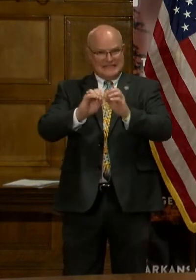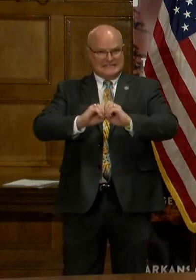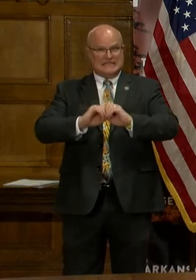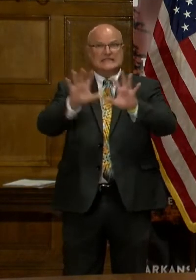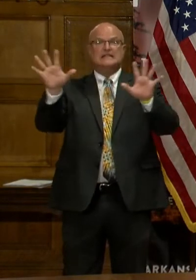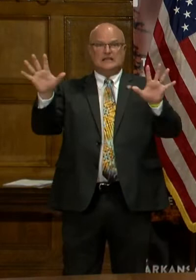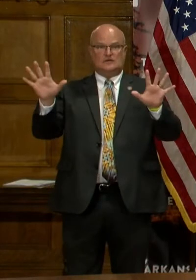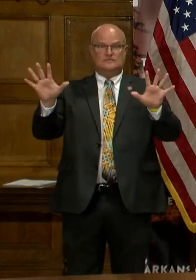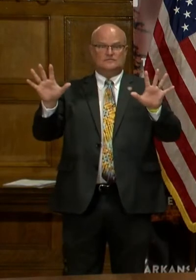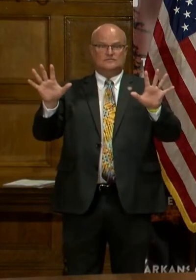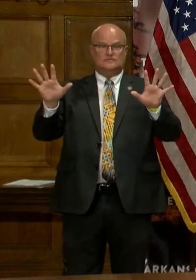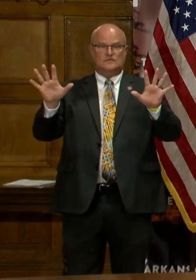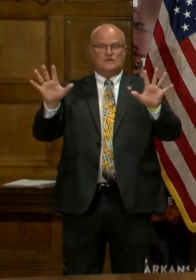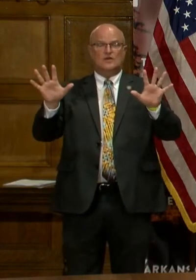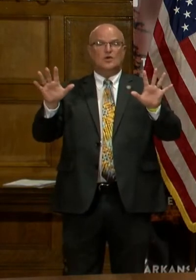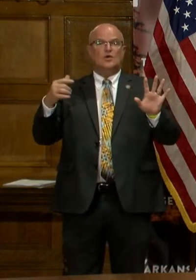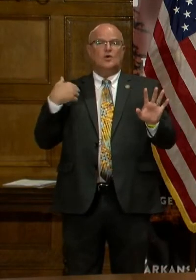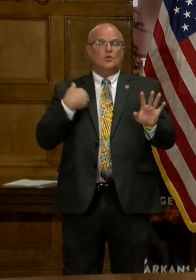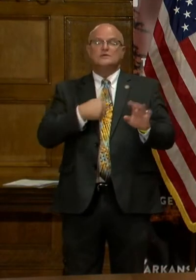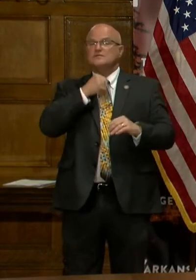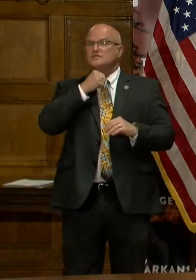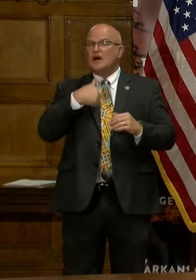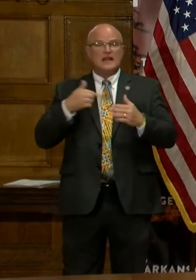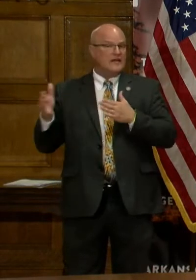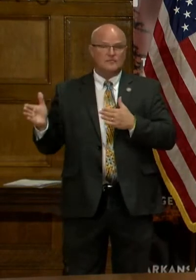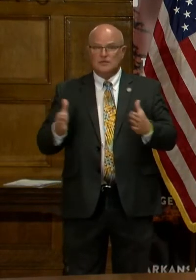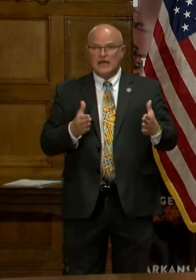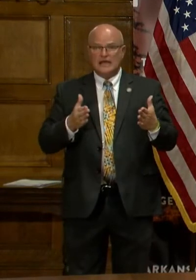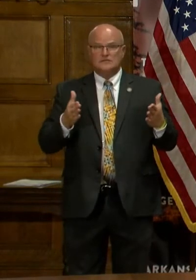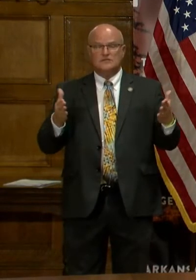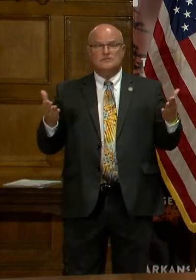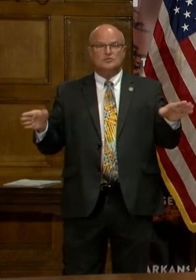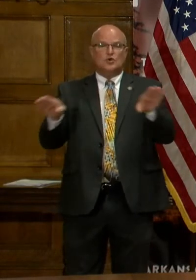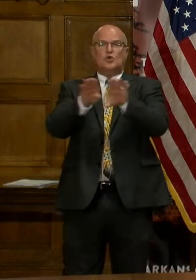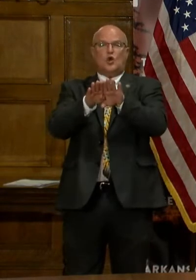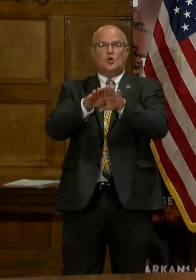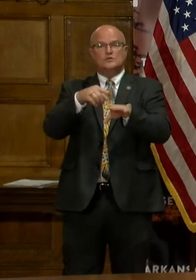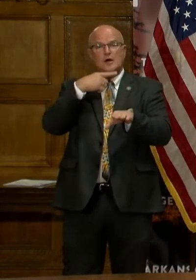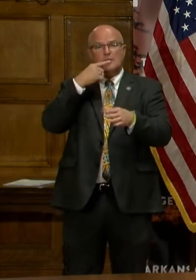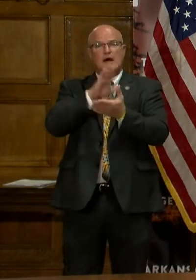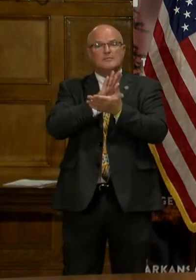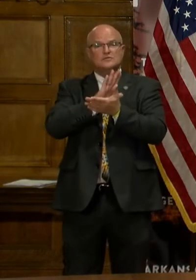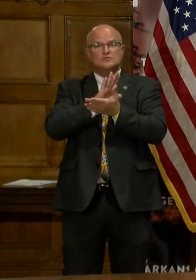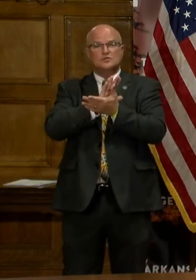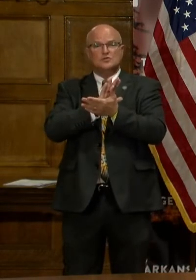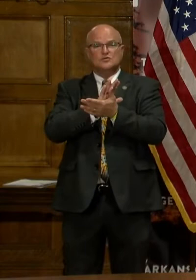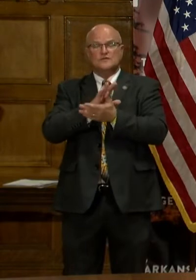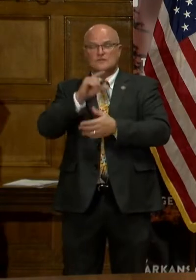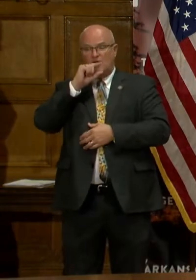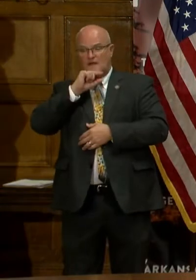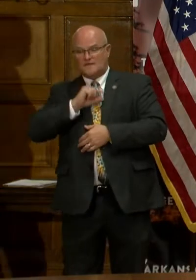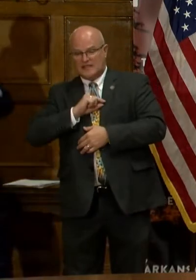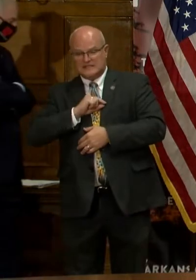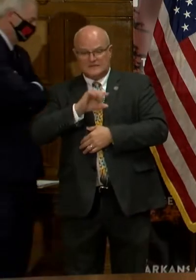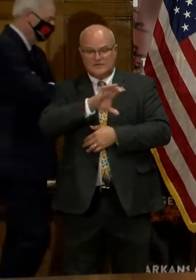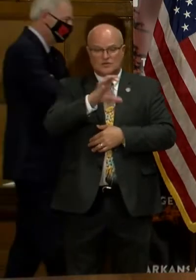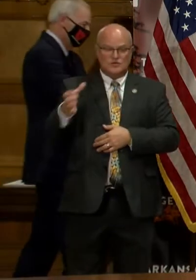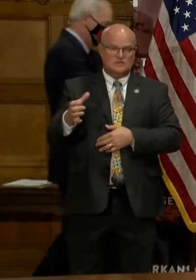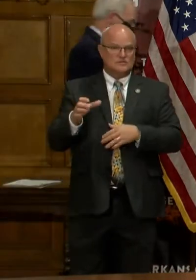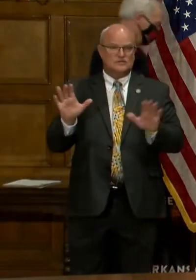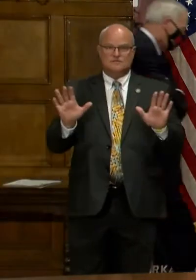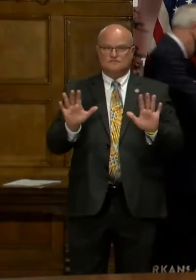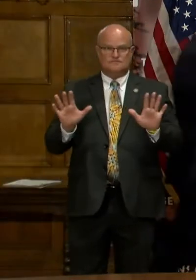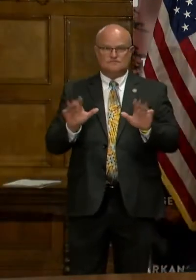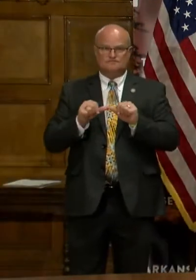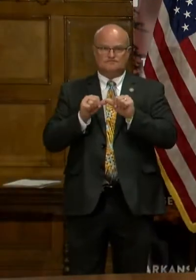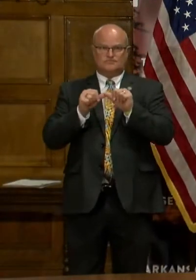clearly stated today, that we do not have plans to close down public schools for those weeks after Thanksgiving.